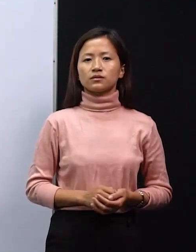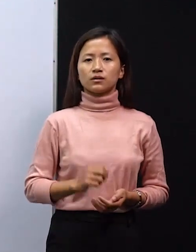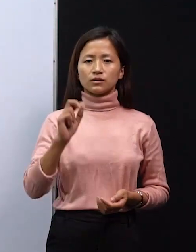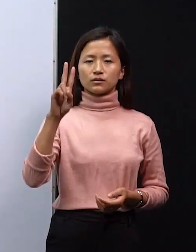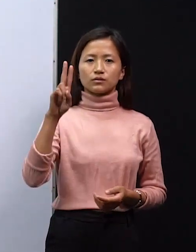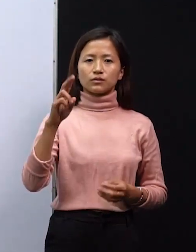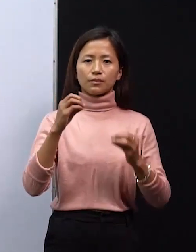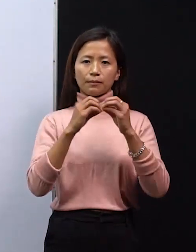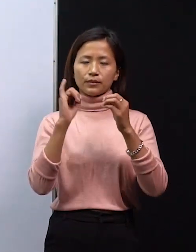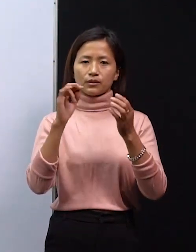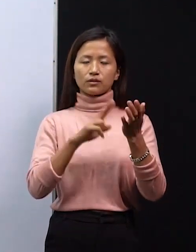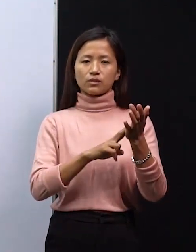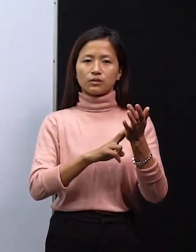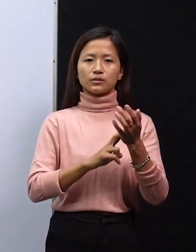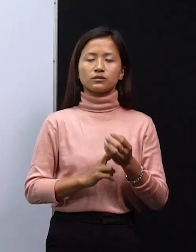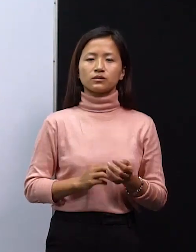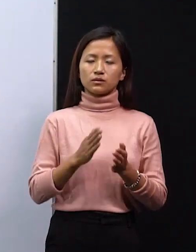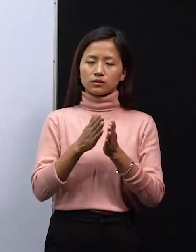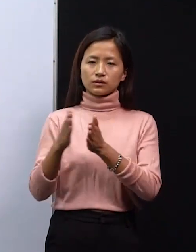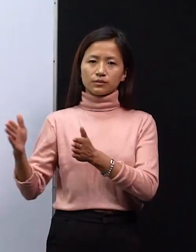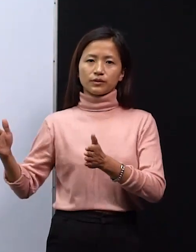two binomial you multiply separately.